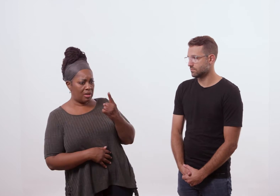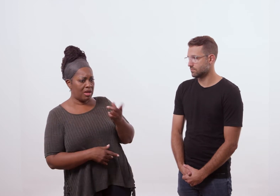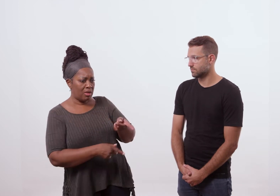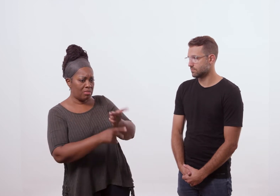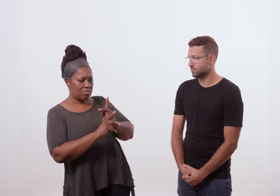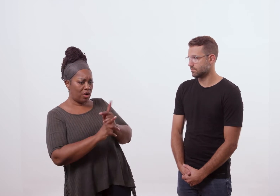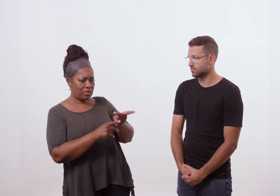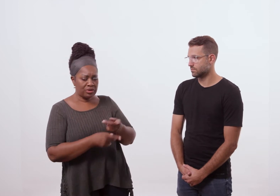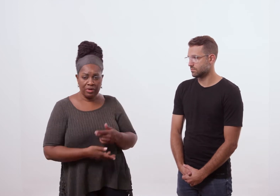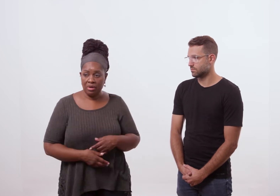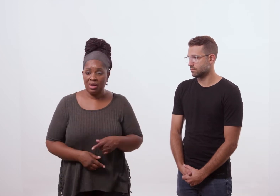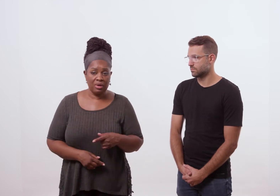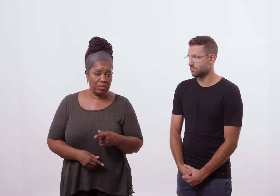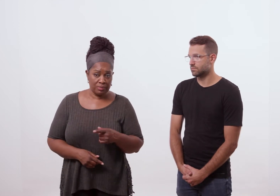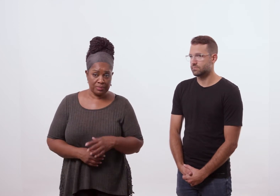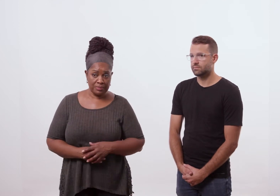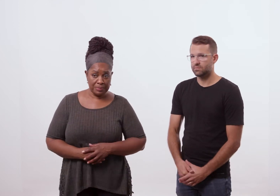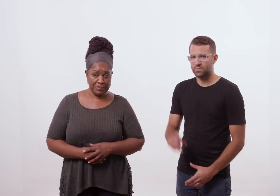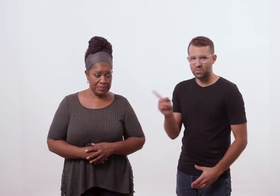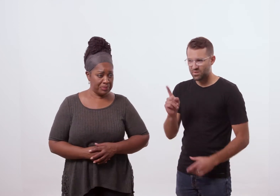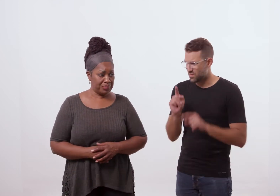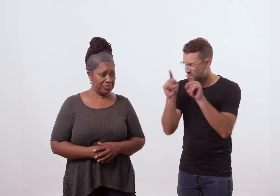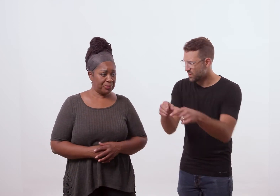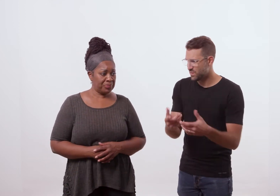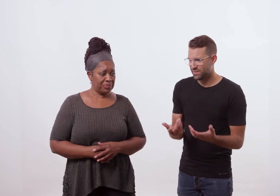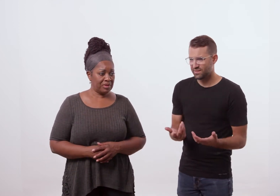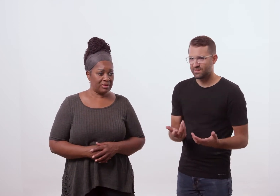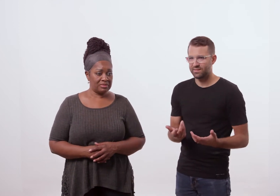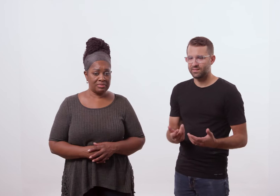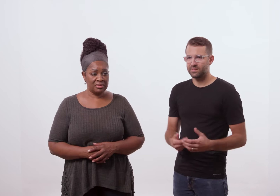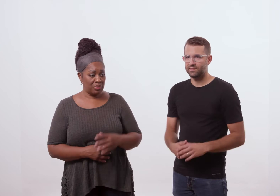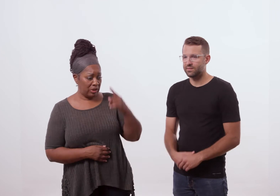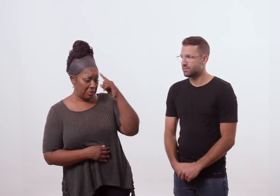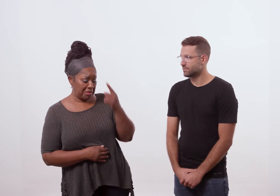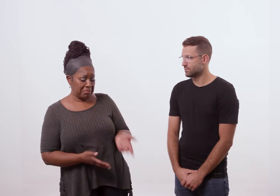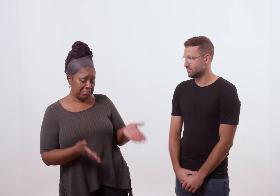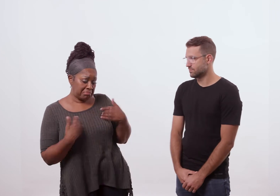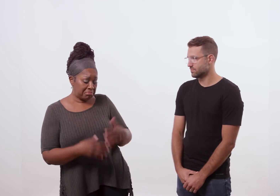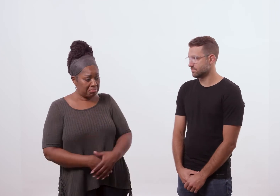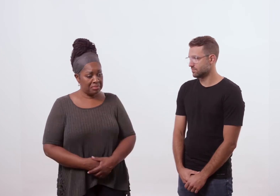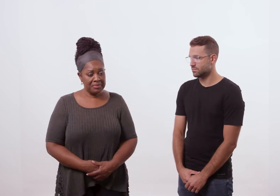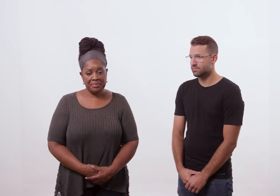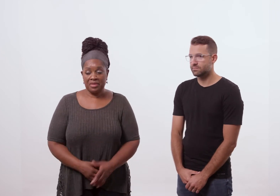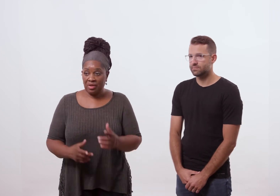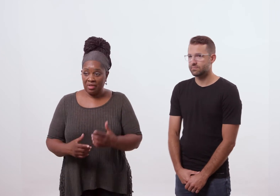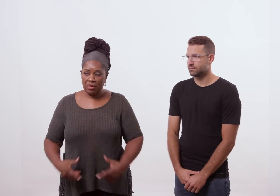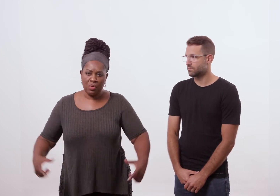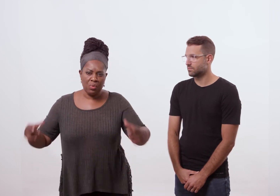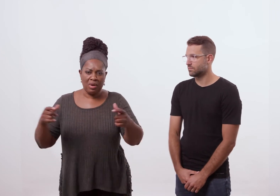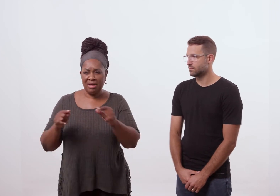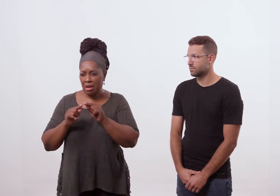are you headed? The well? Where do you think? I'll go with you. If you'd like. The well at the edge of